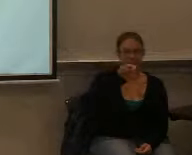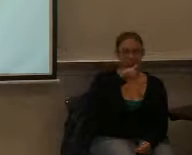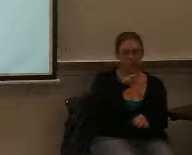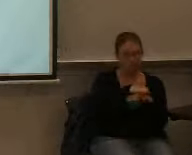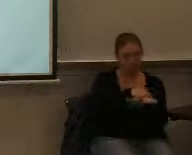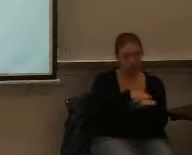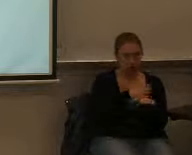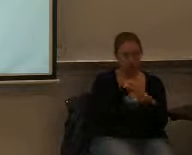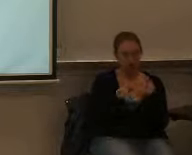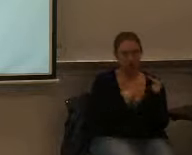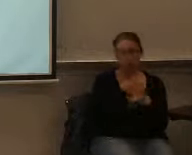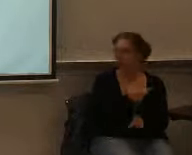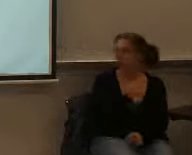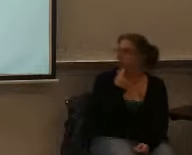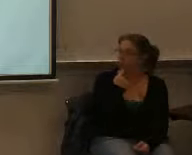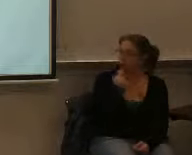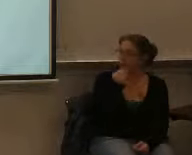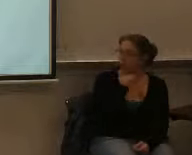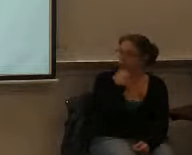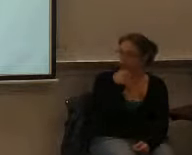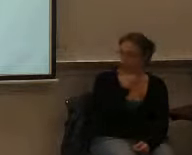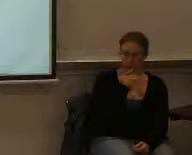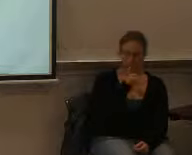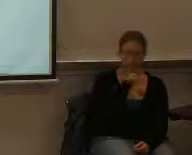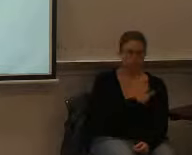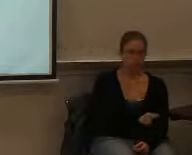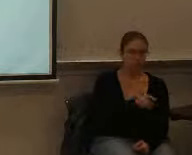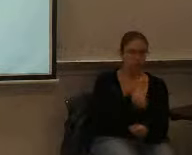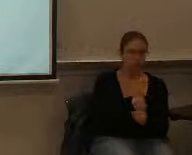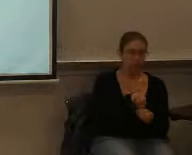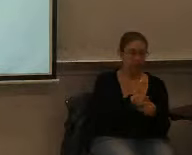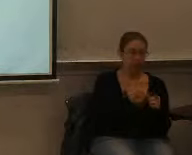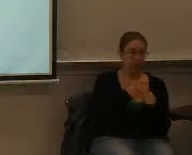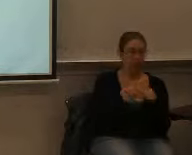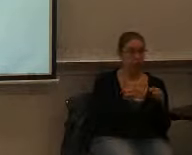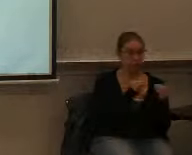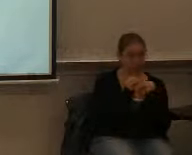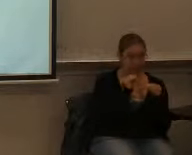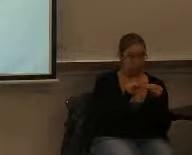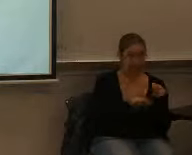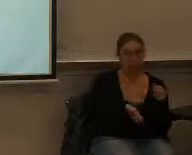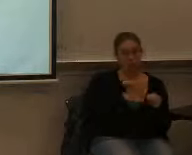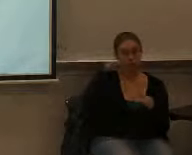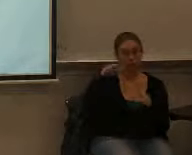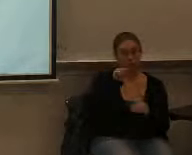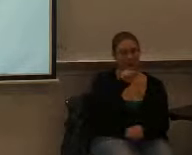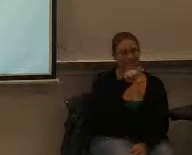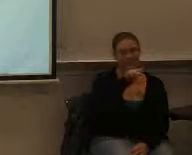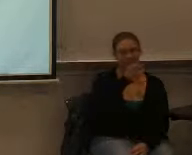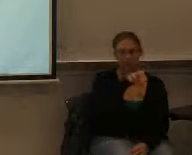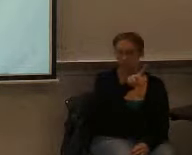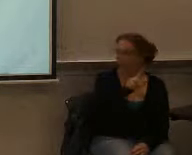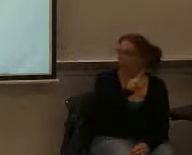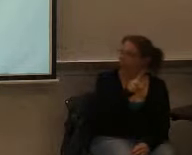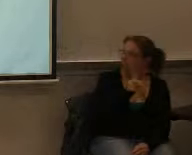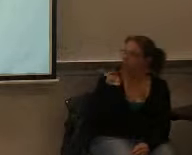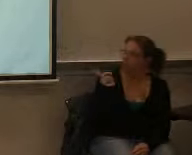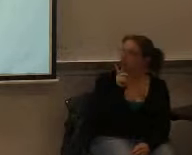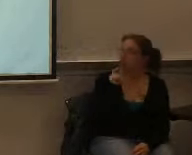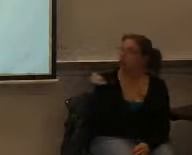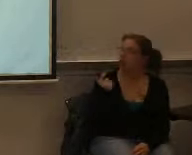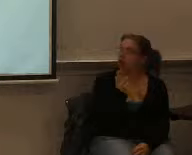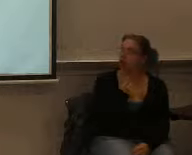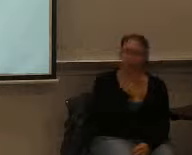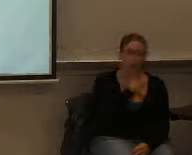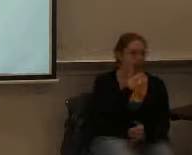or type 3 where you don't feed at really low concentrations and then you do feed and eventually you get saturated. So these